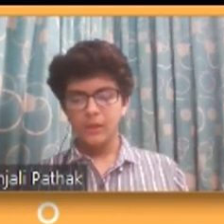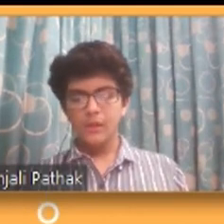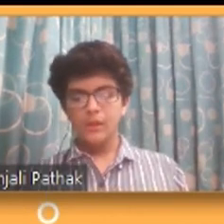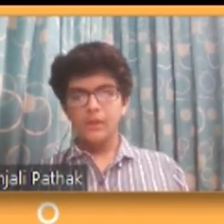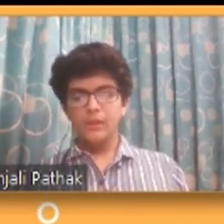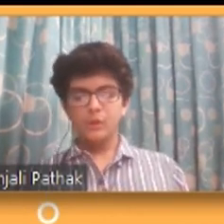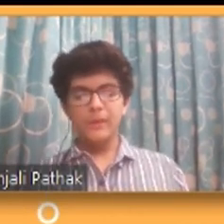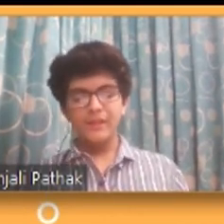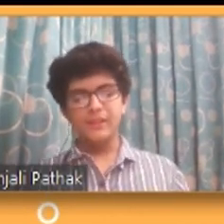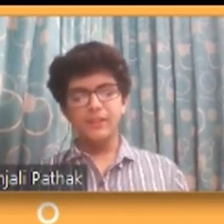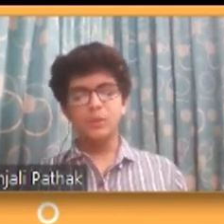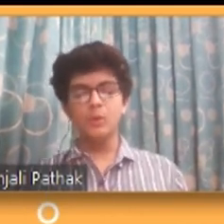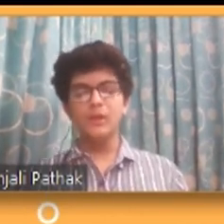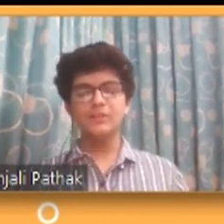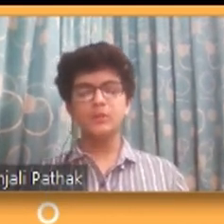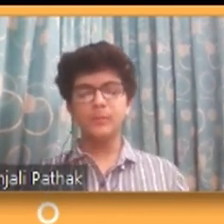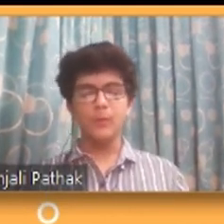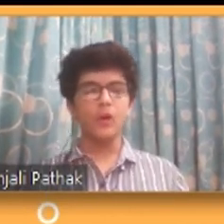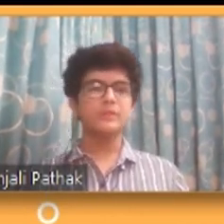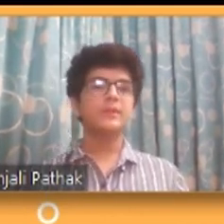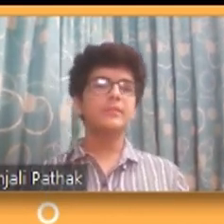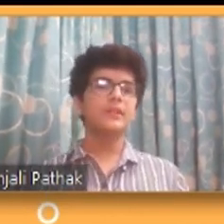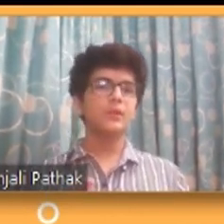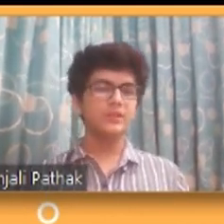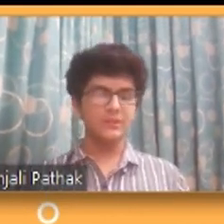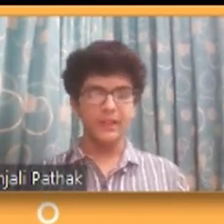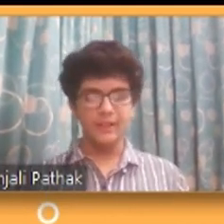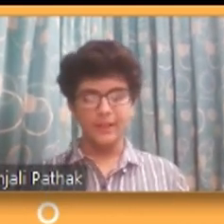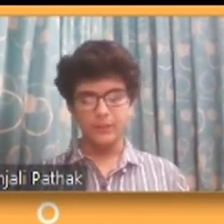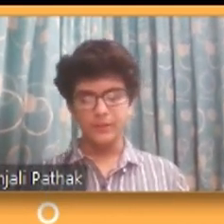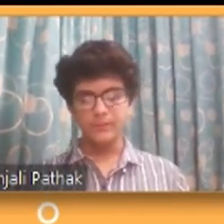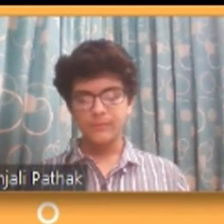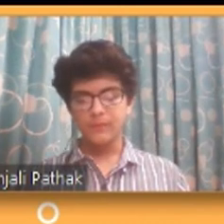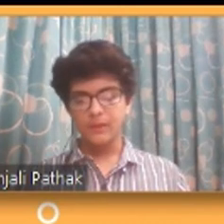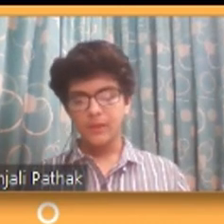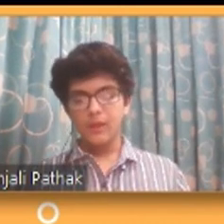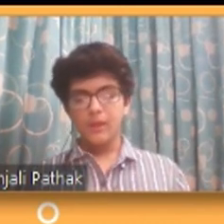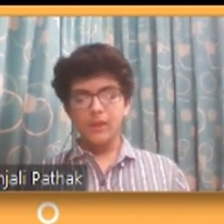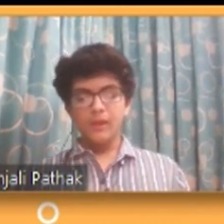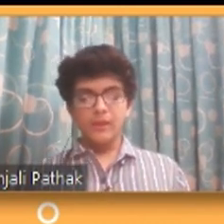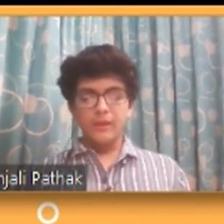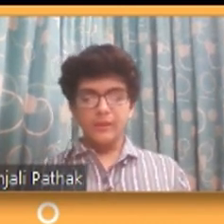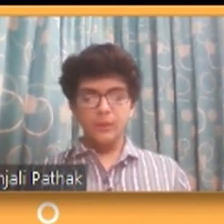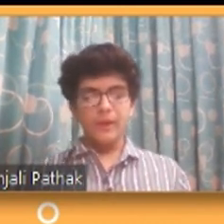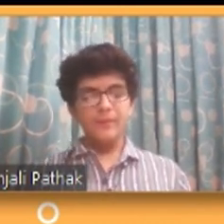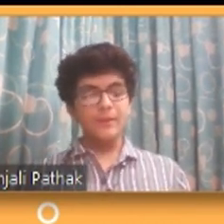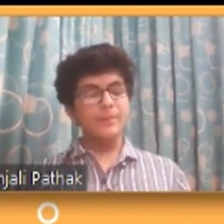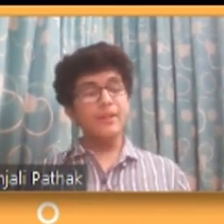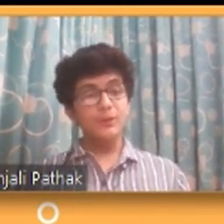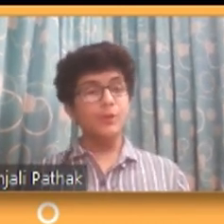You might think, who else could possibly be using sign language? You might be surprised to know